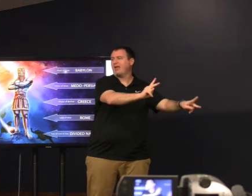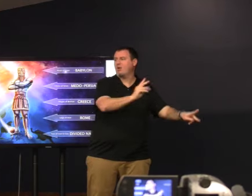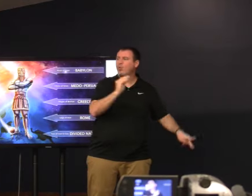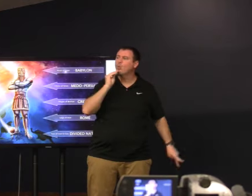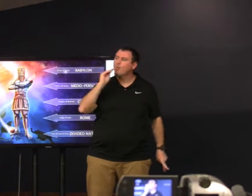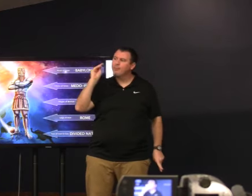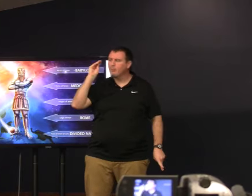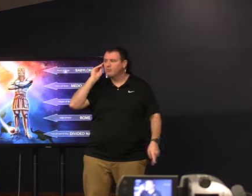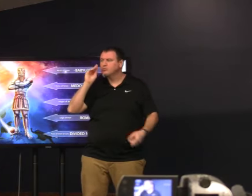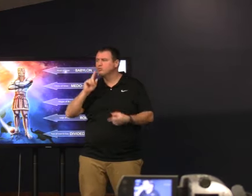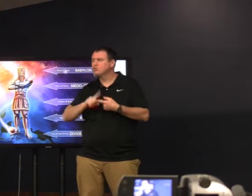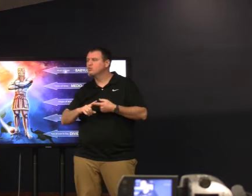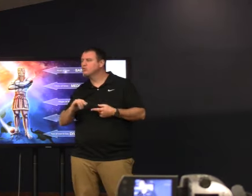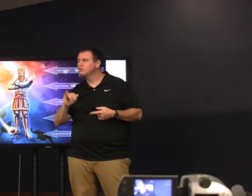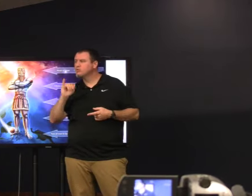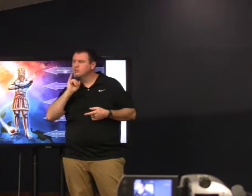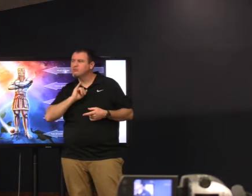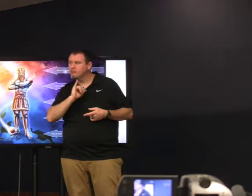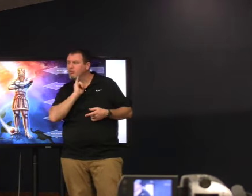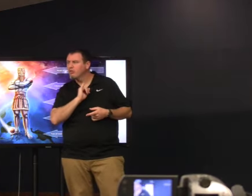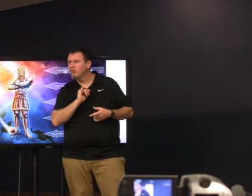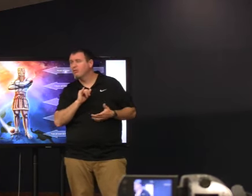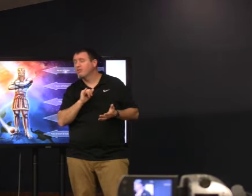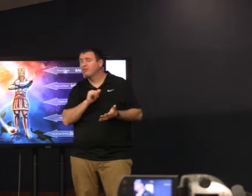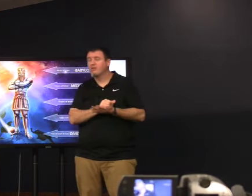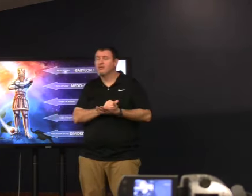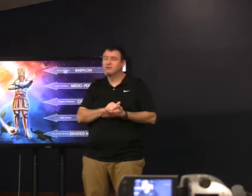And they're going to send, he's going to send Israel back home.